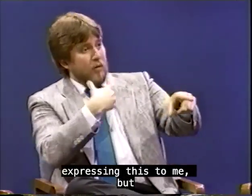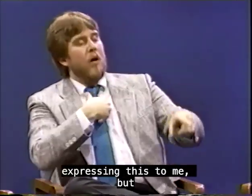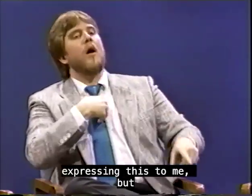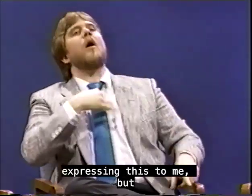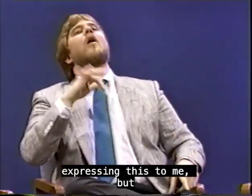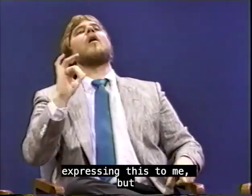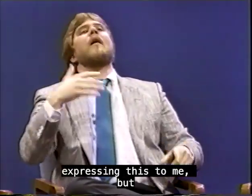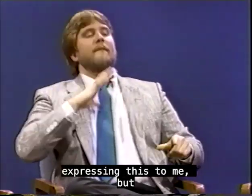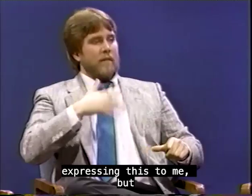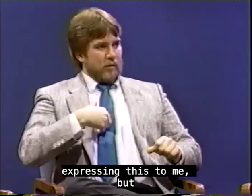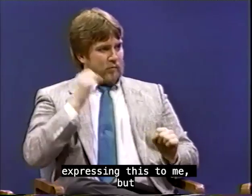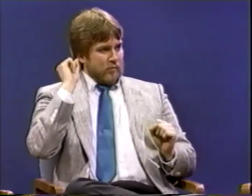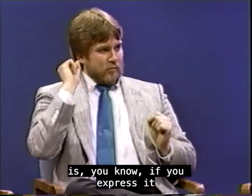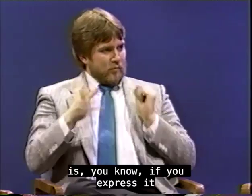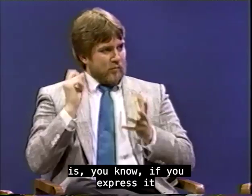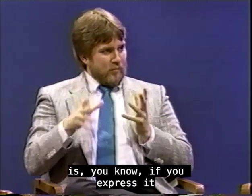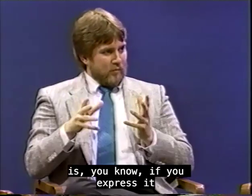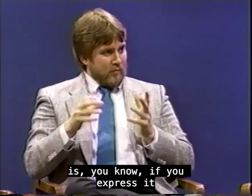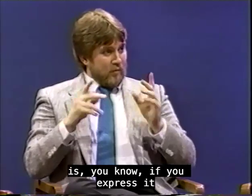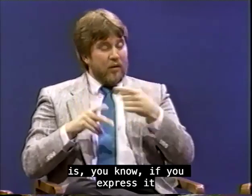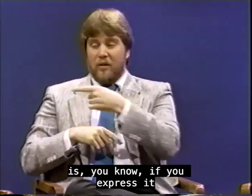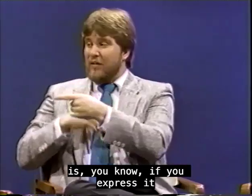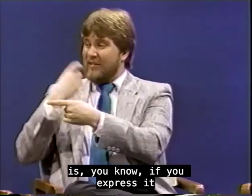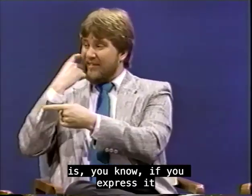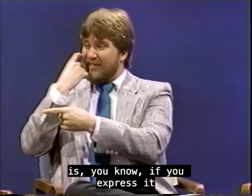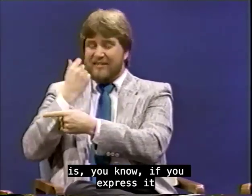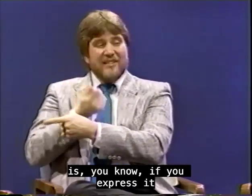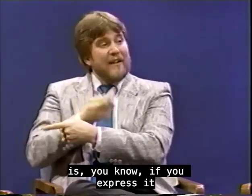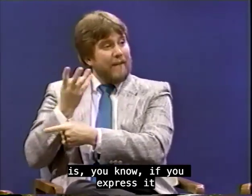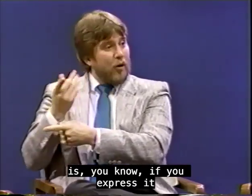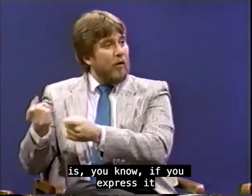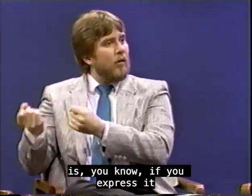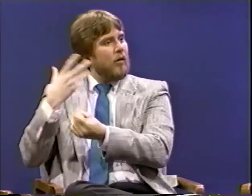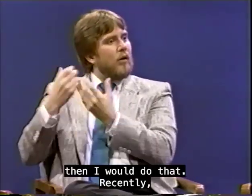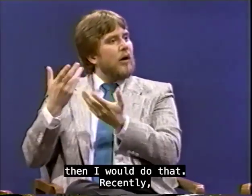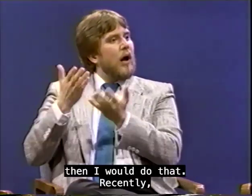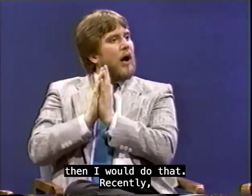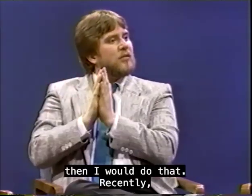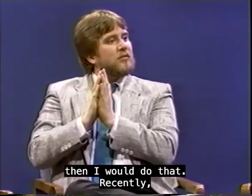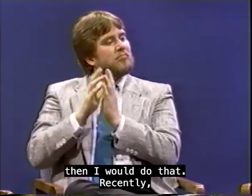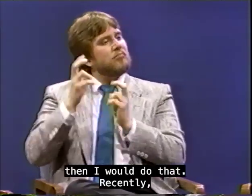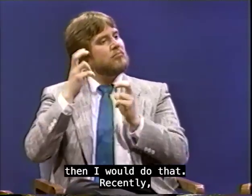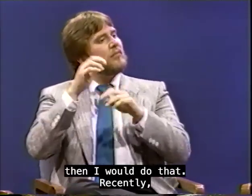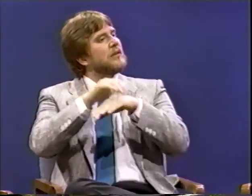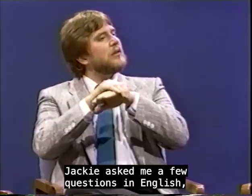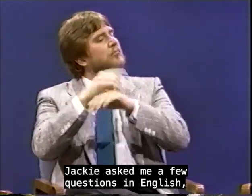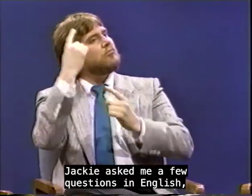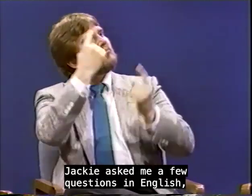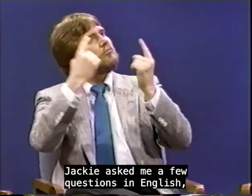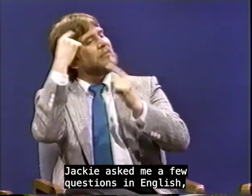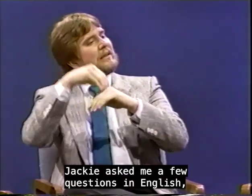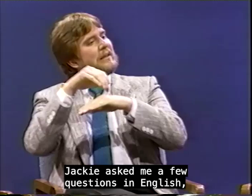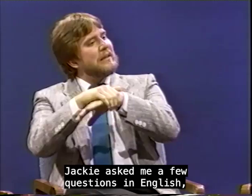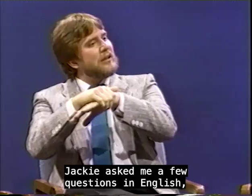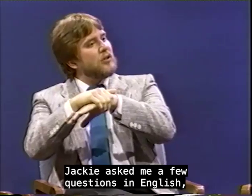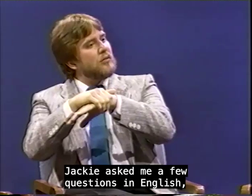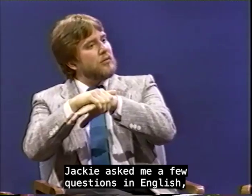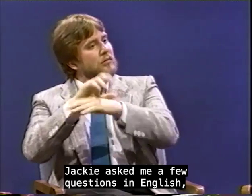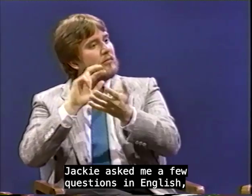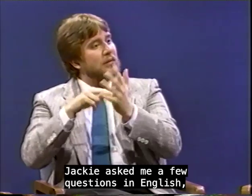to me, but the way you express it to me is if you express it to me in American Sign Language, then I would do that. Recently, Jackie asked me a few questions in English,